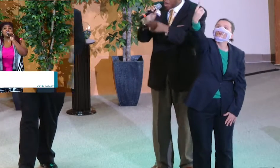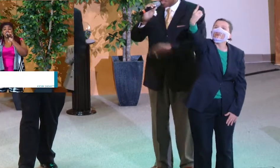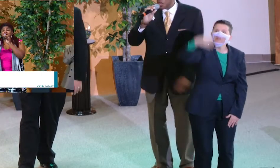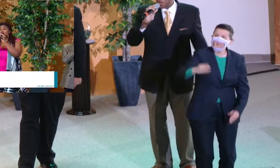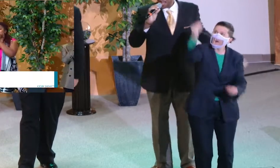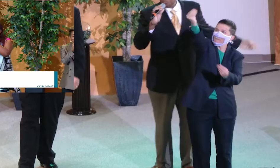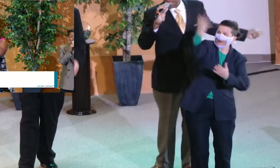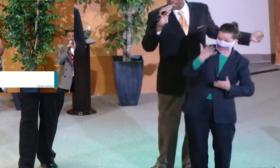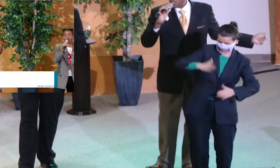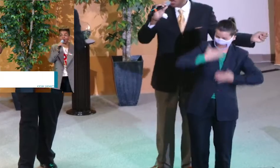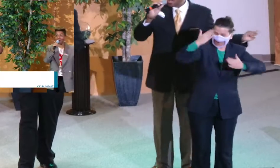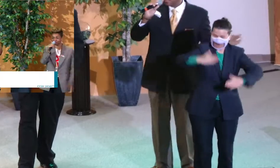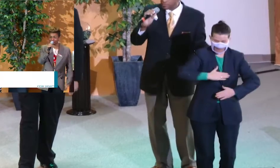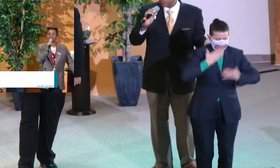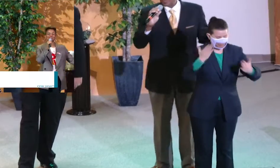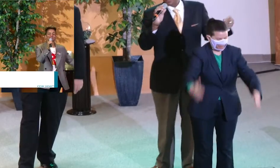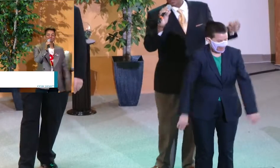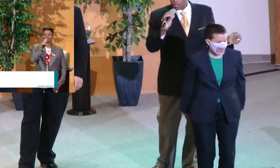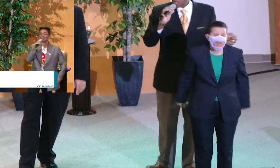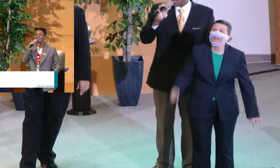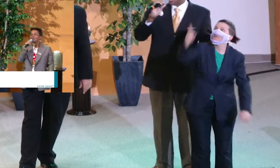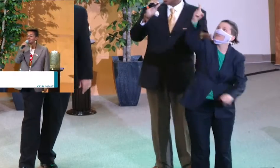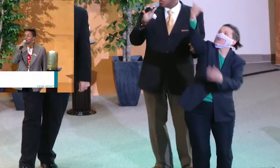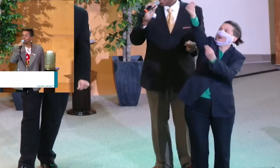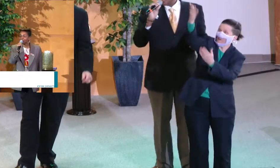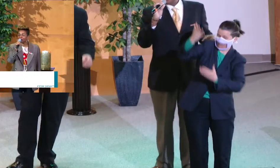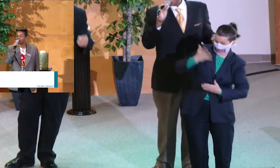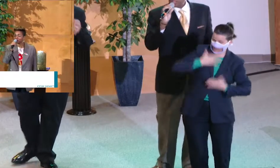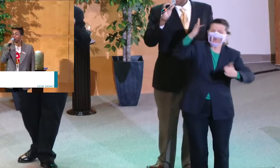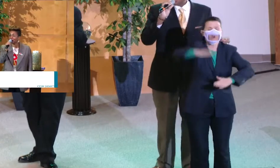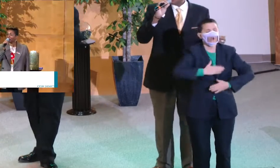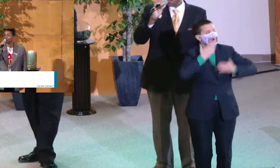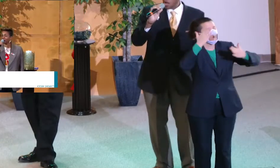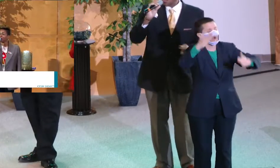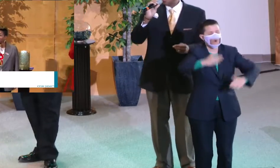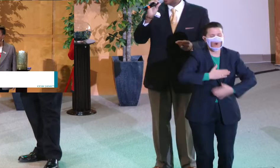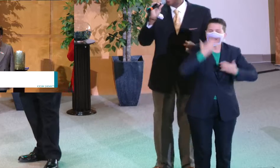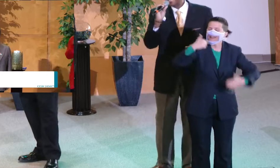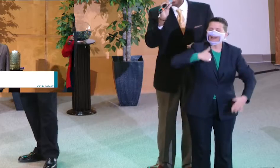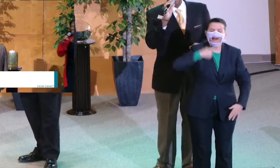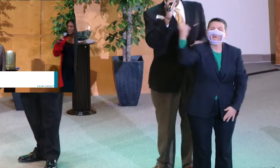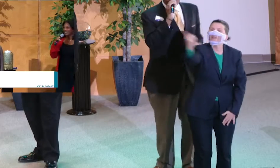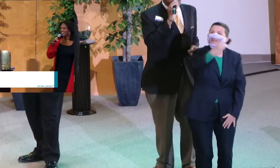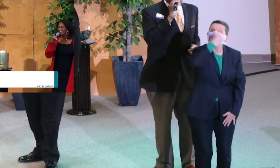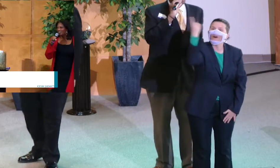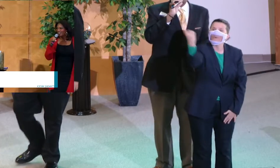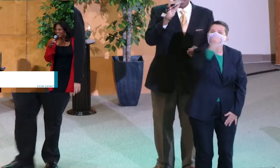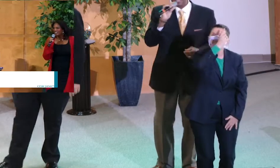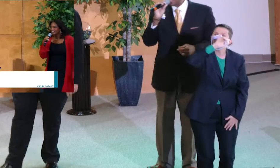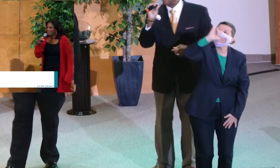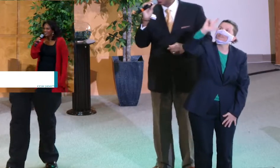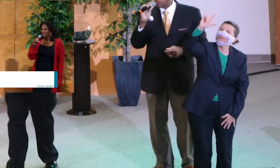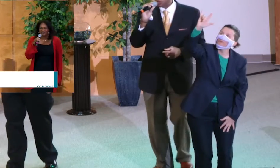you. You are my joy, you are my joy, and I will